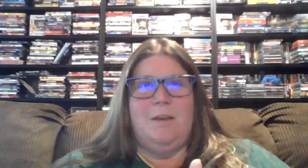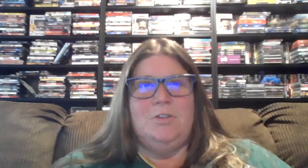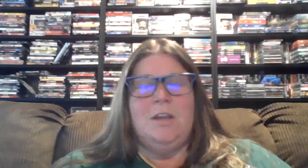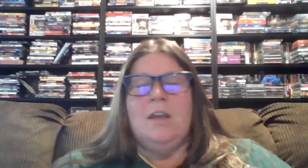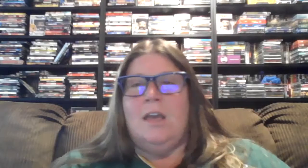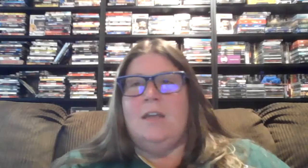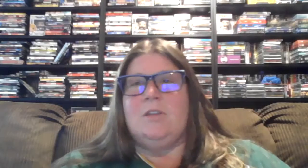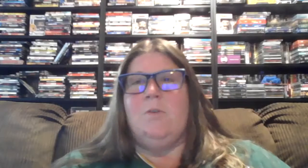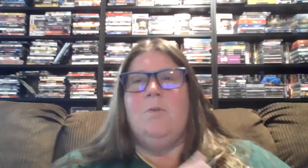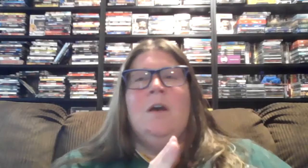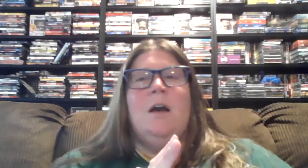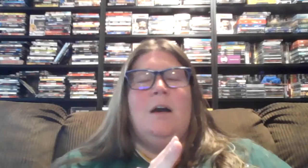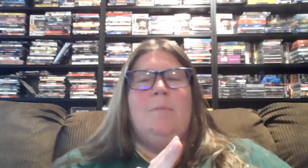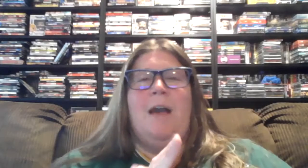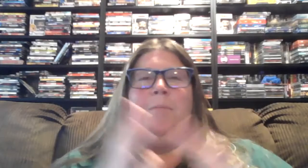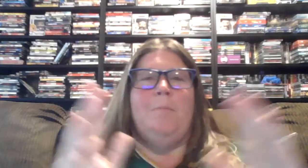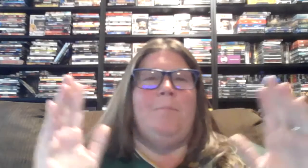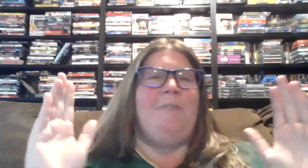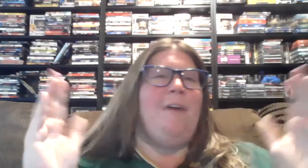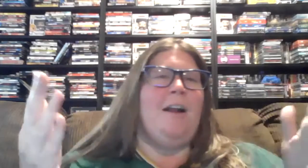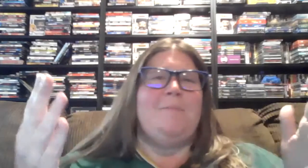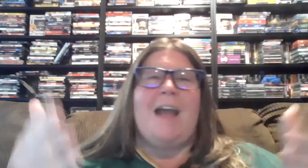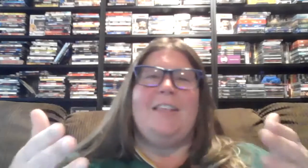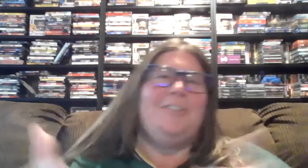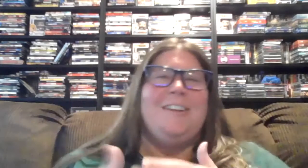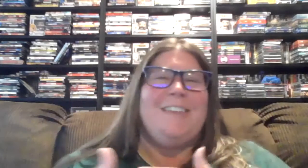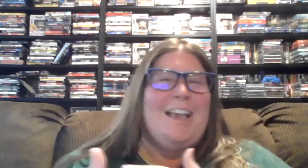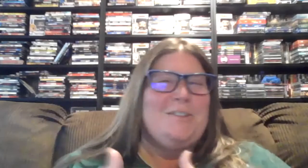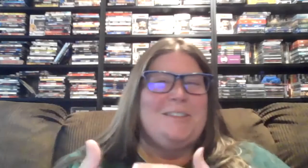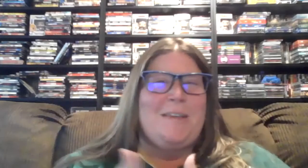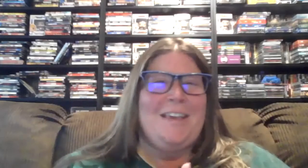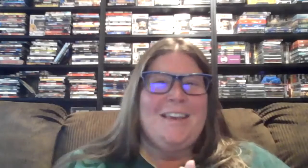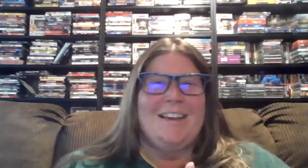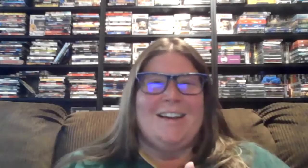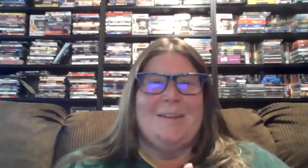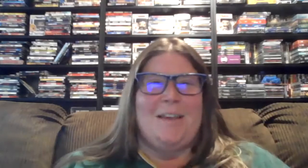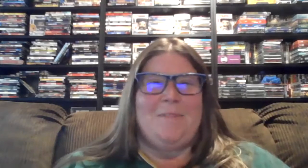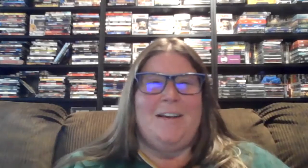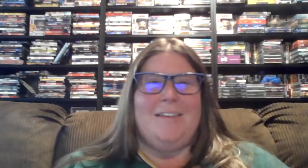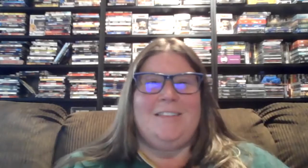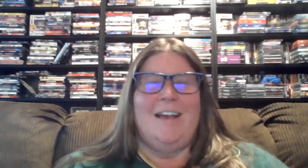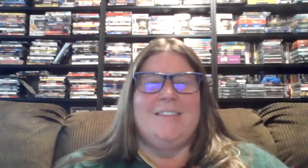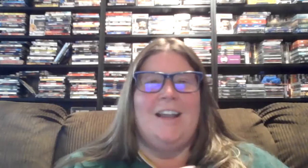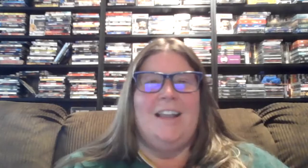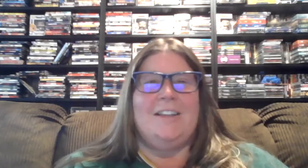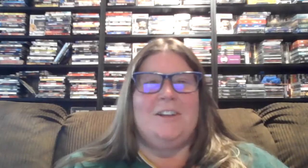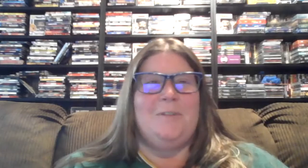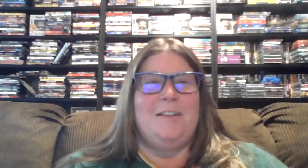language. And so I, by far, am not as good as I used to be in my signing and interpreting